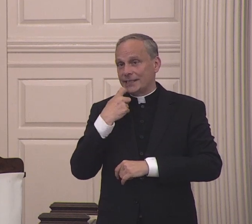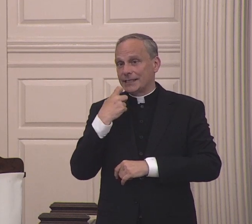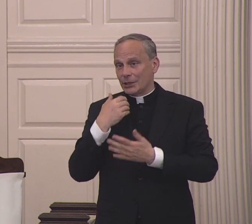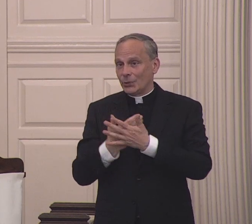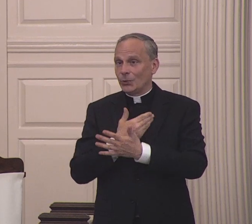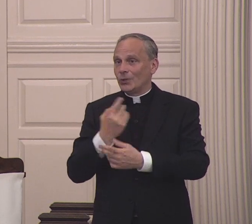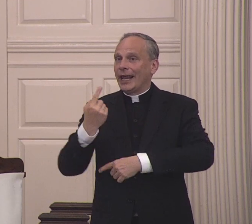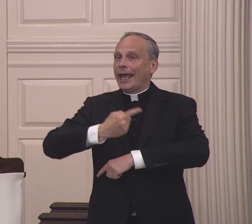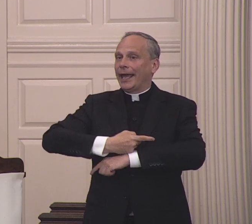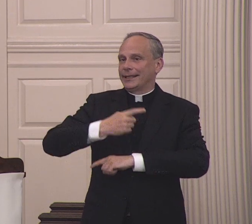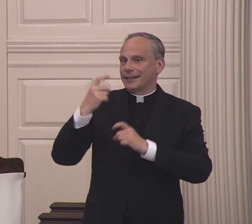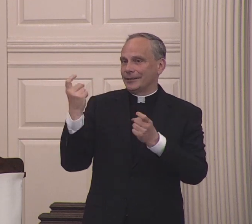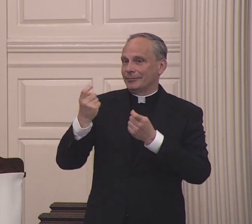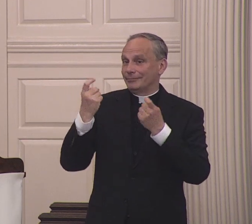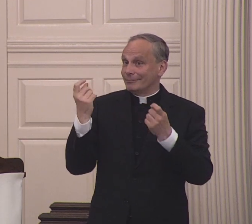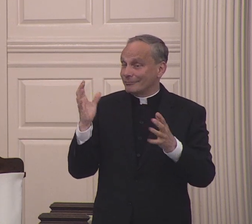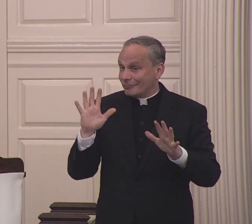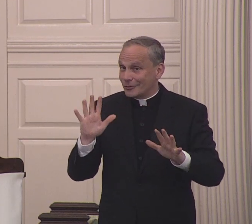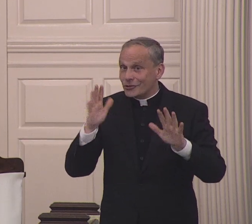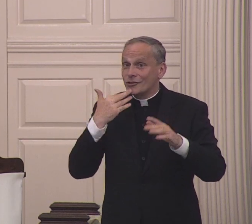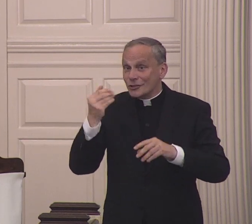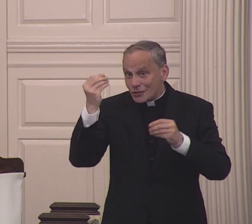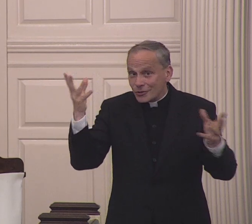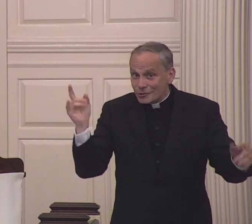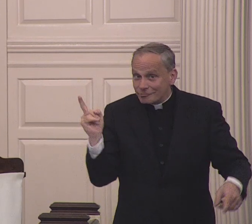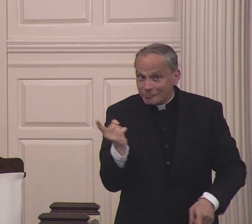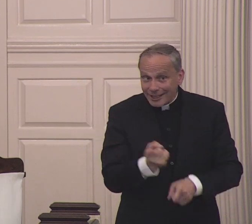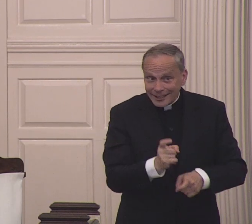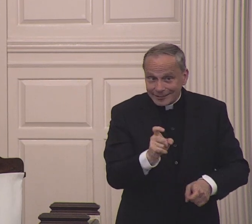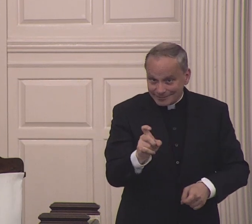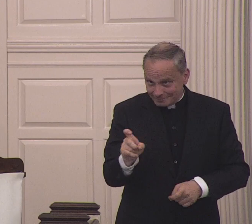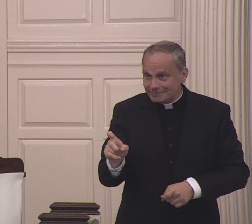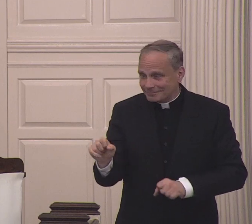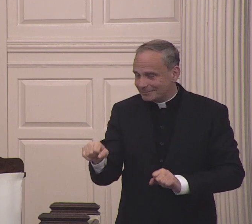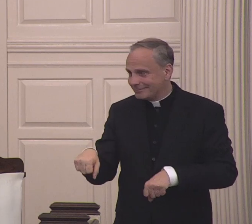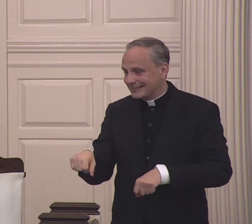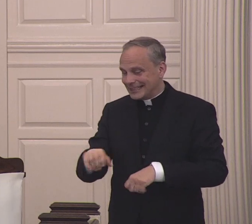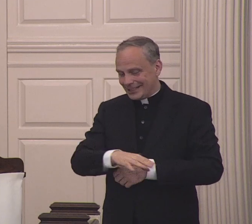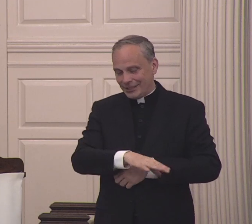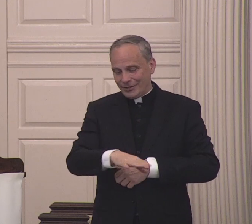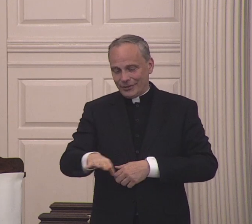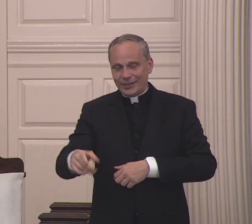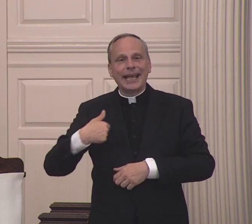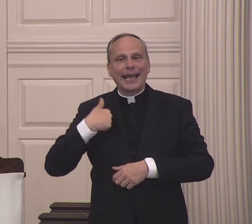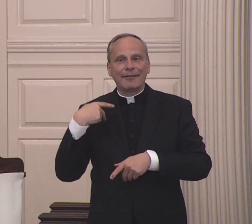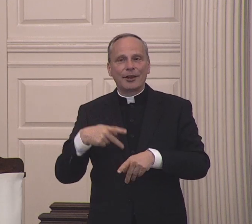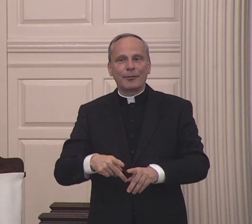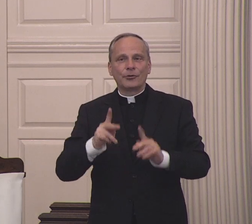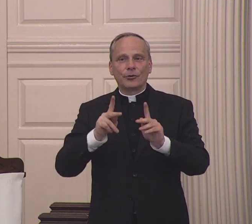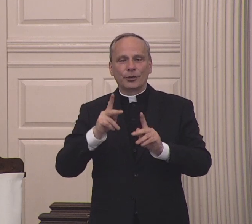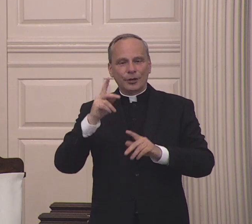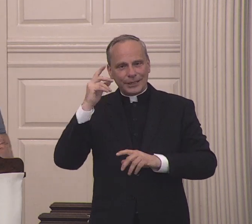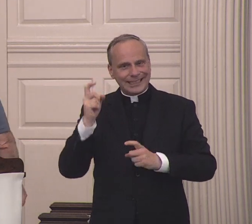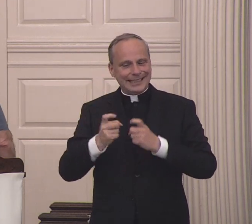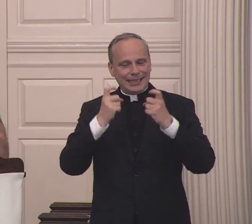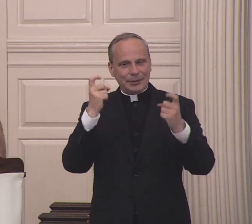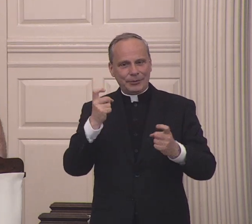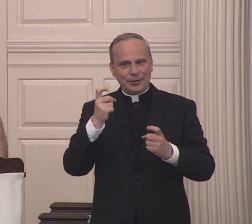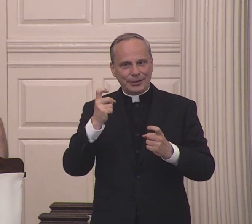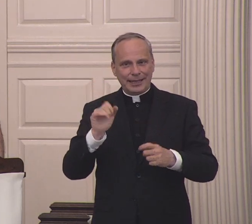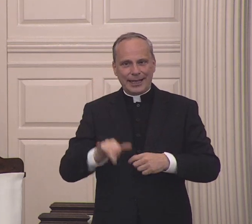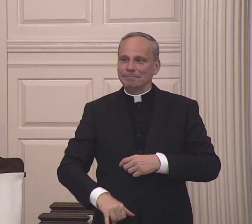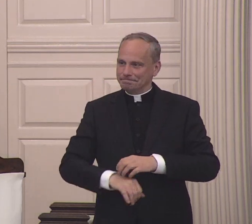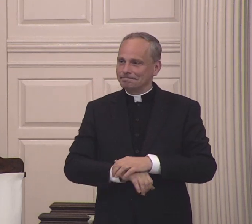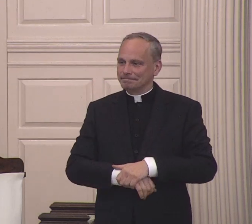recently. Isn't that wonderful news? That children also have an opportunity to celebrate